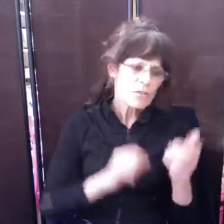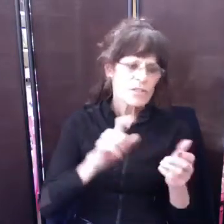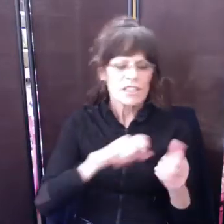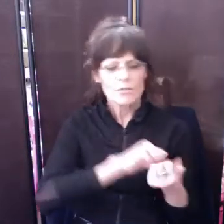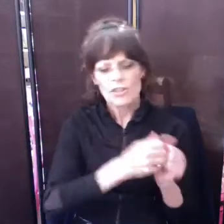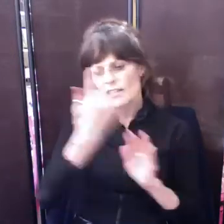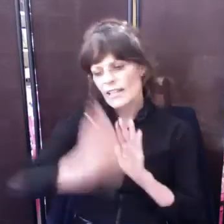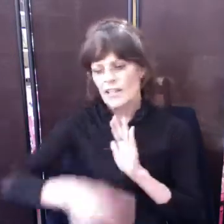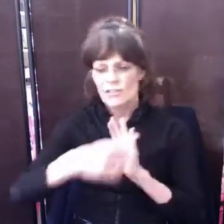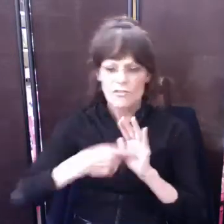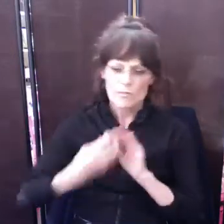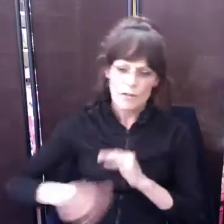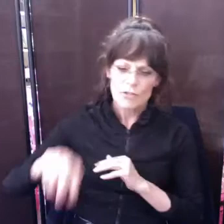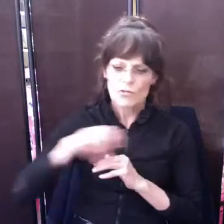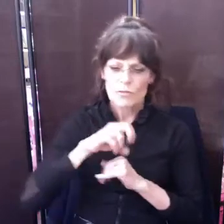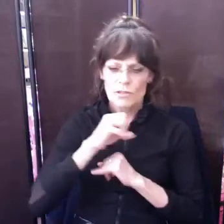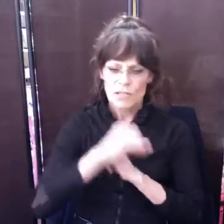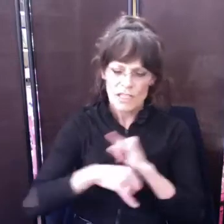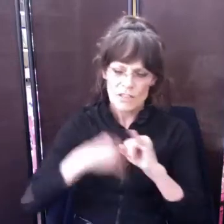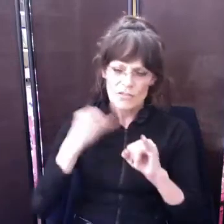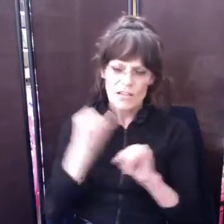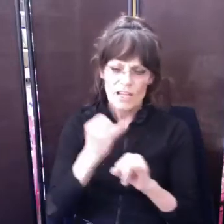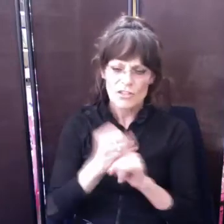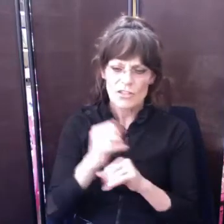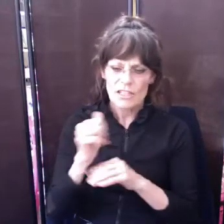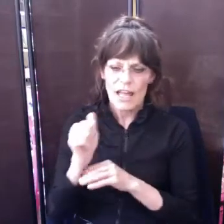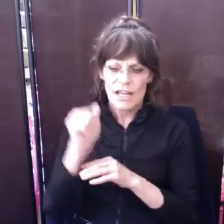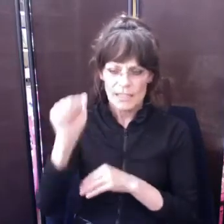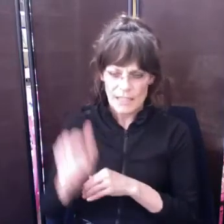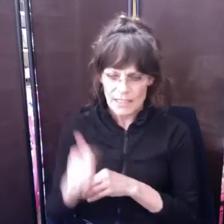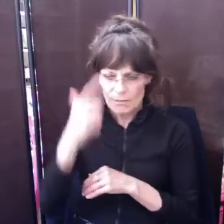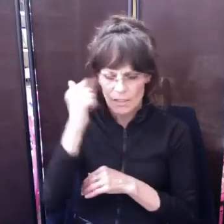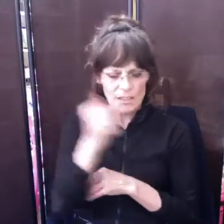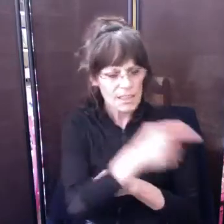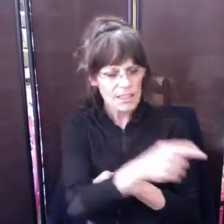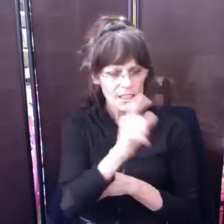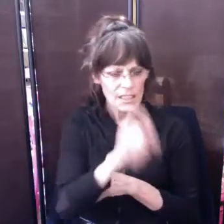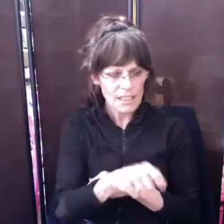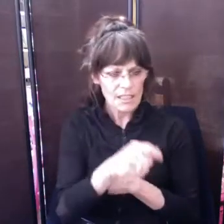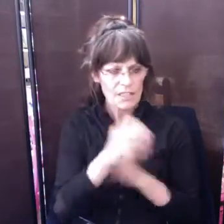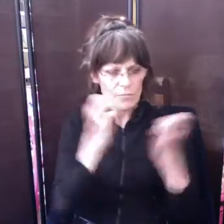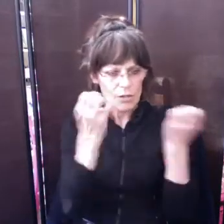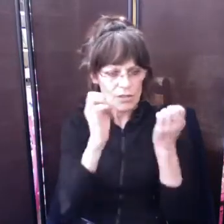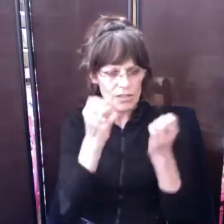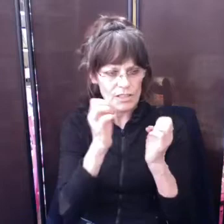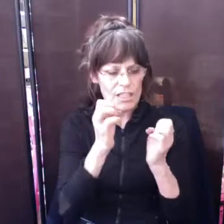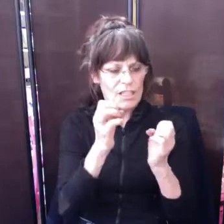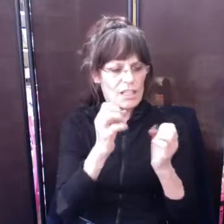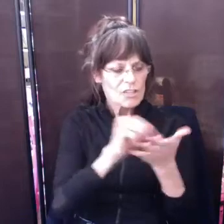to the International in Atlanta because he needed emergency surgery 3 days before the convention. I had to make many,